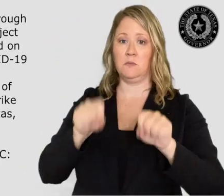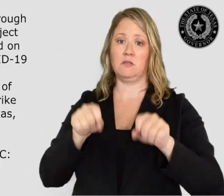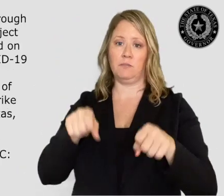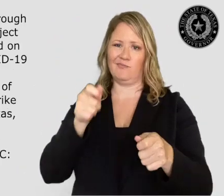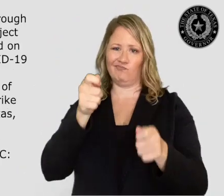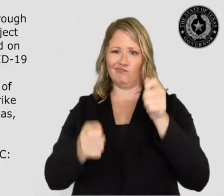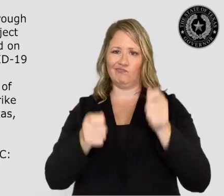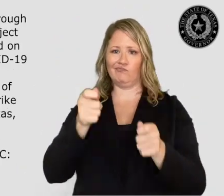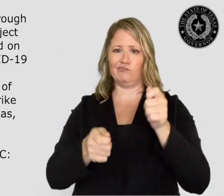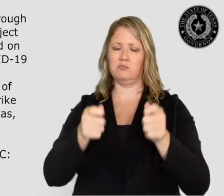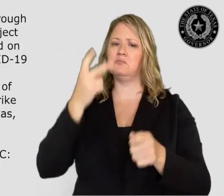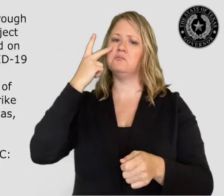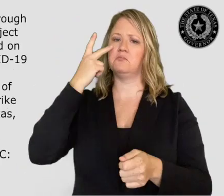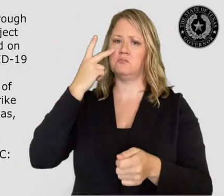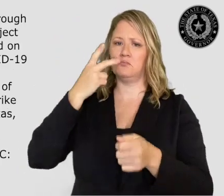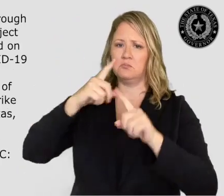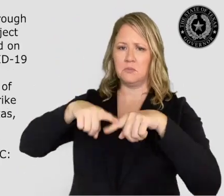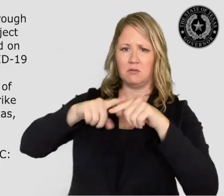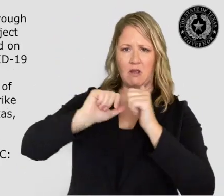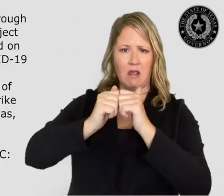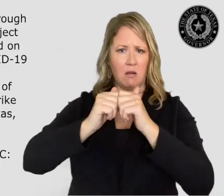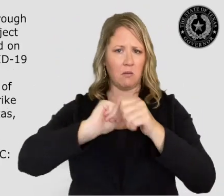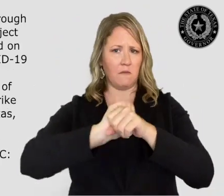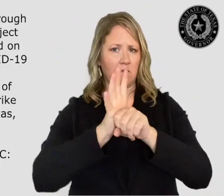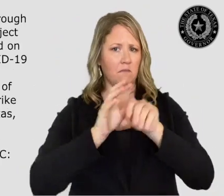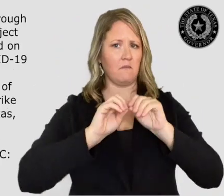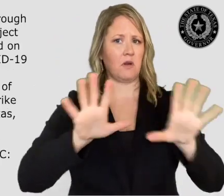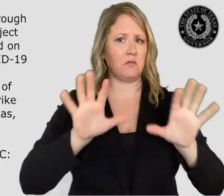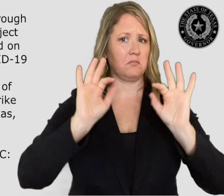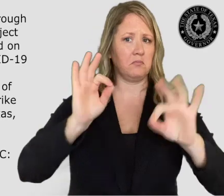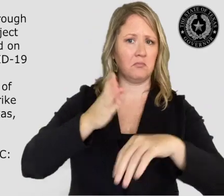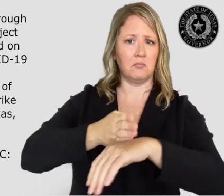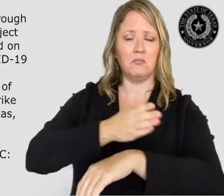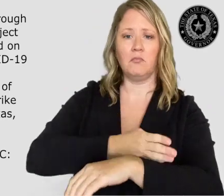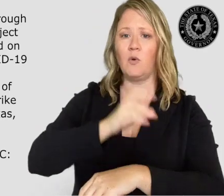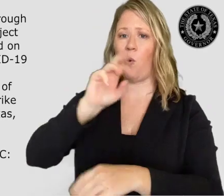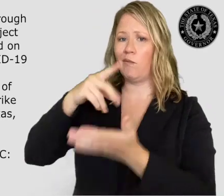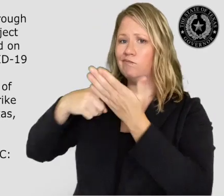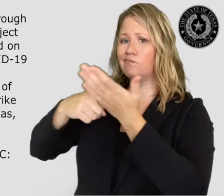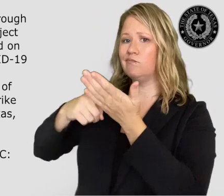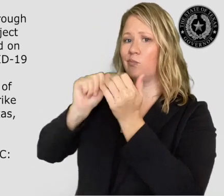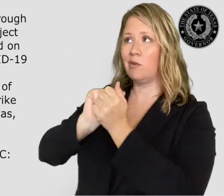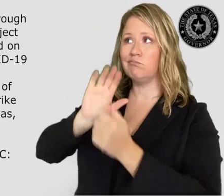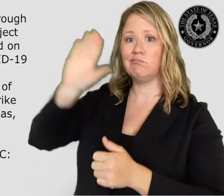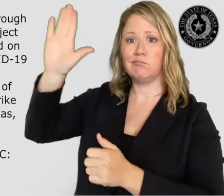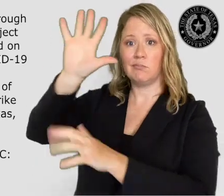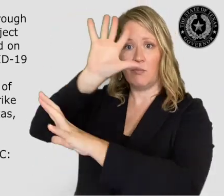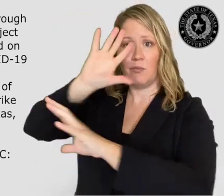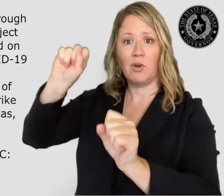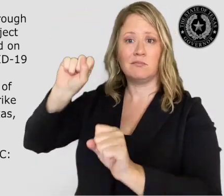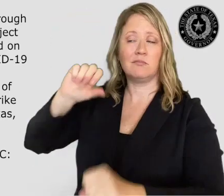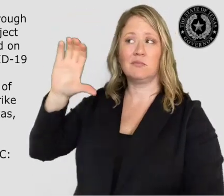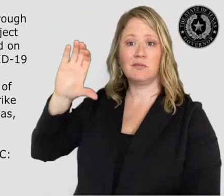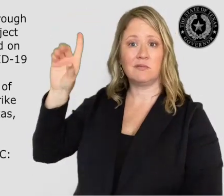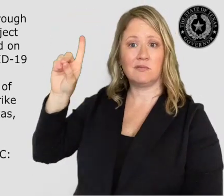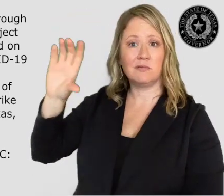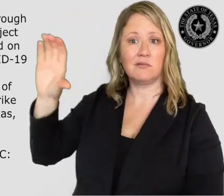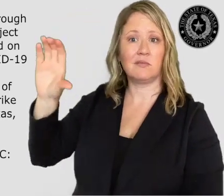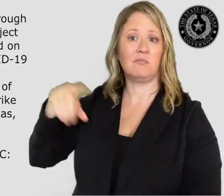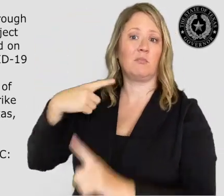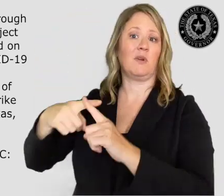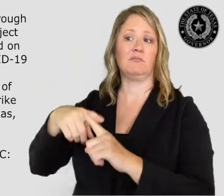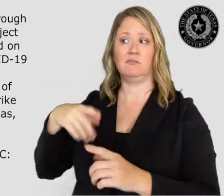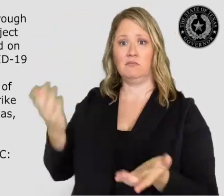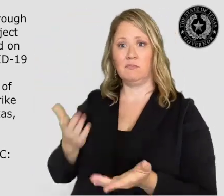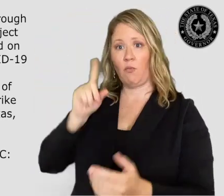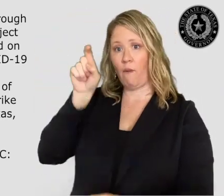continuing through June 3, 2020, subject to extension based on the status of COVID-19 in Texas and the recommendations of the